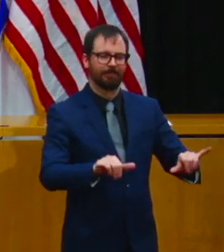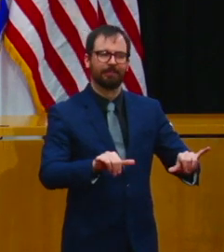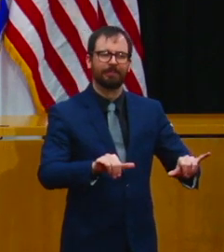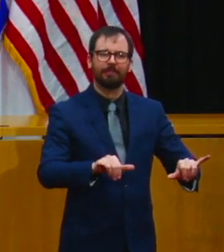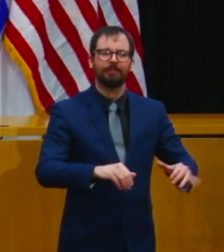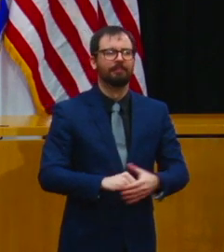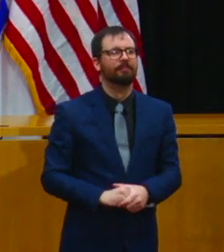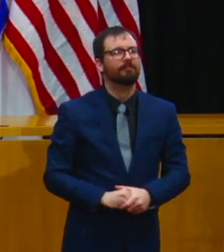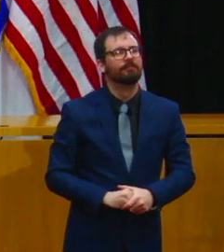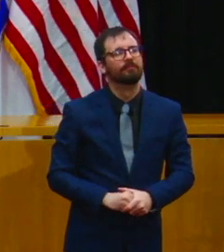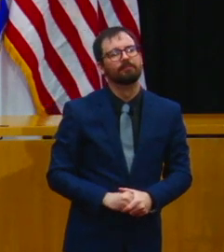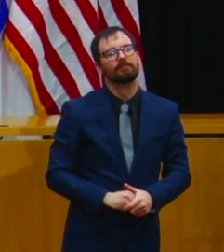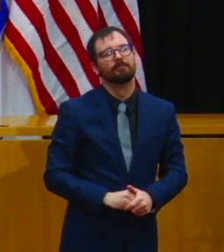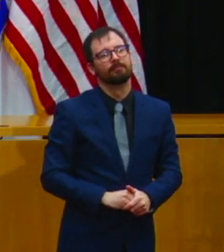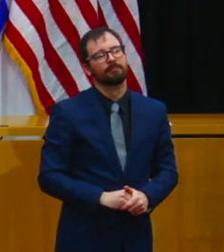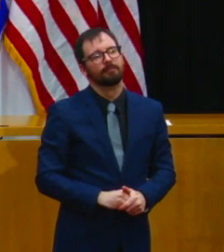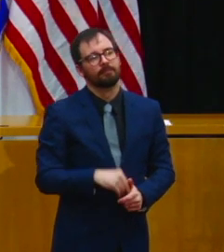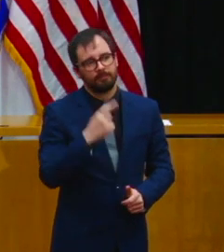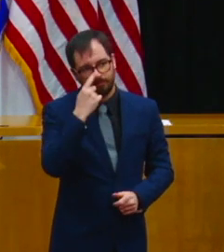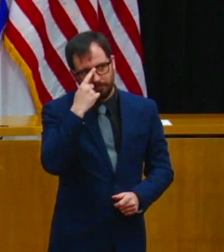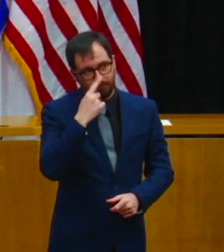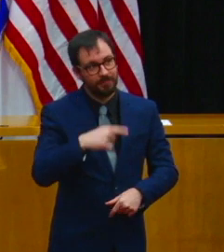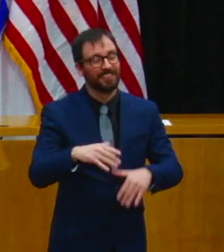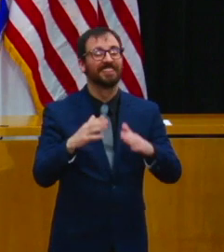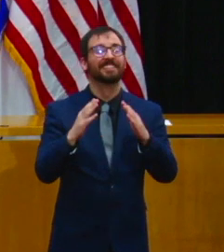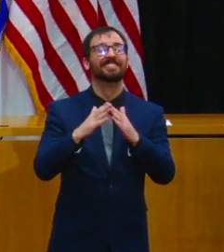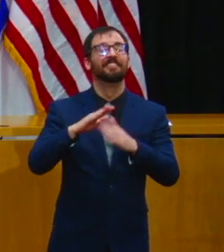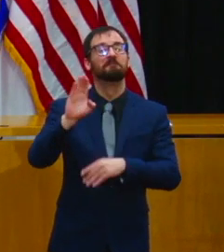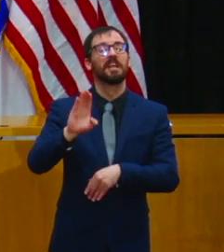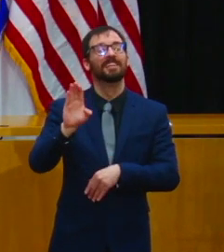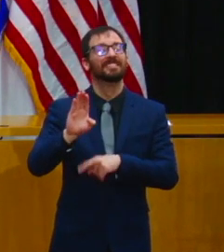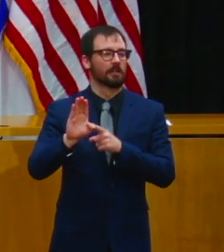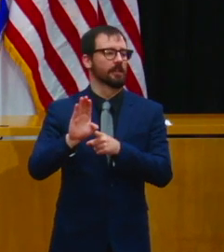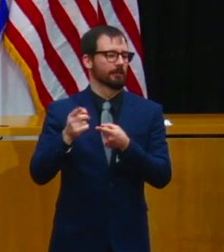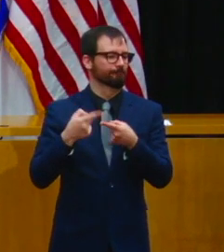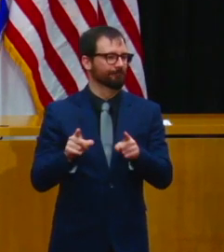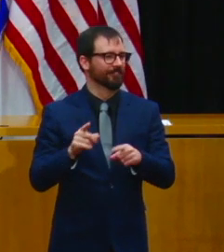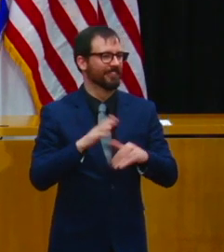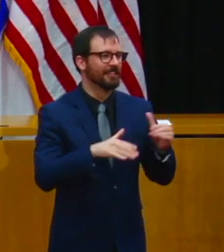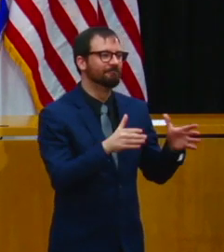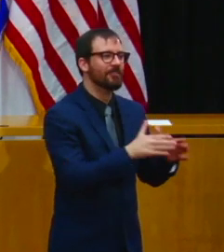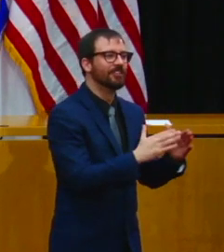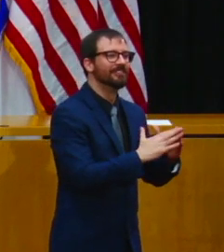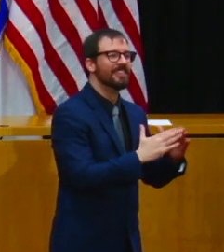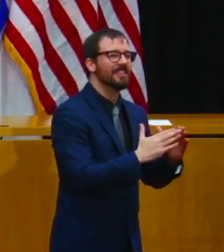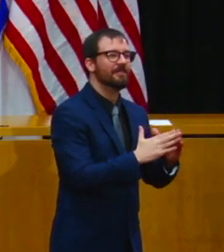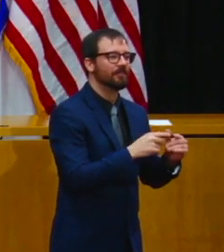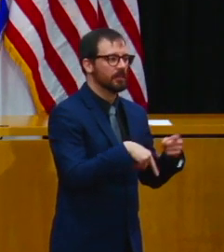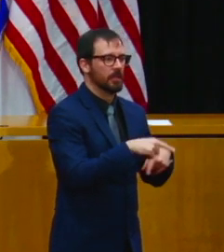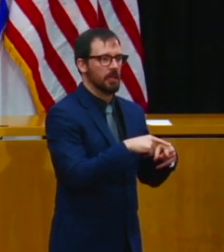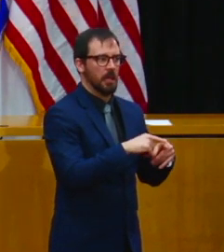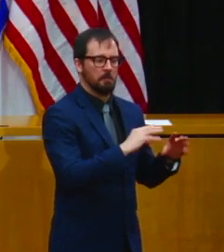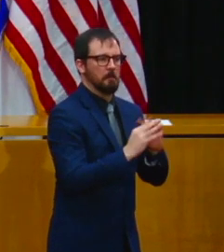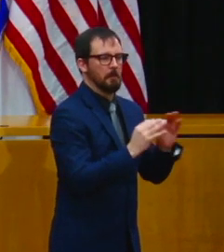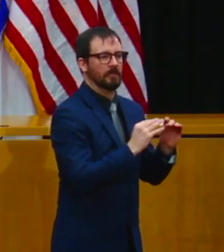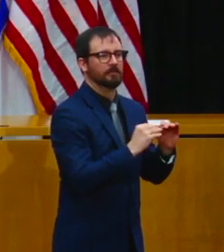people, does that person want to be identified?